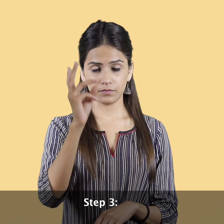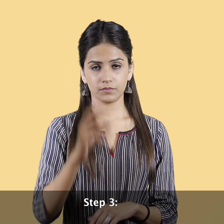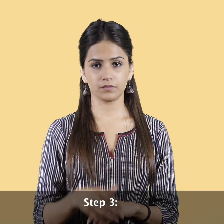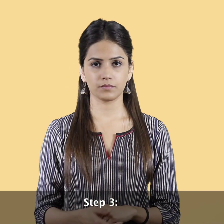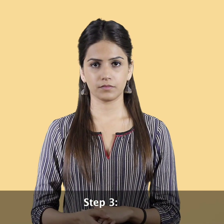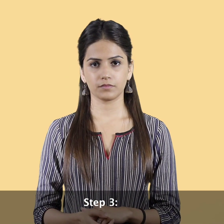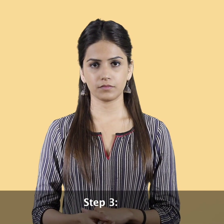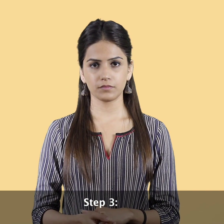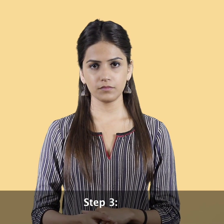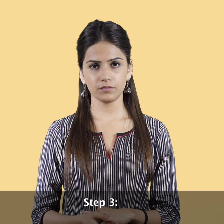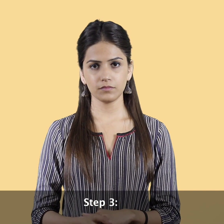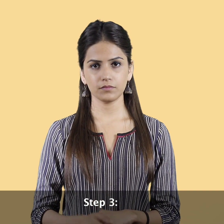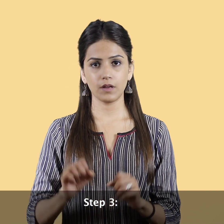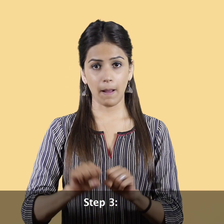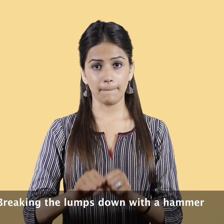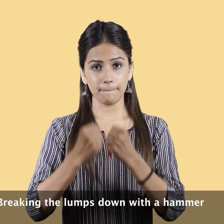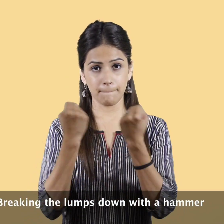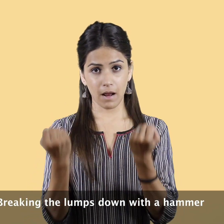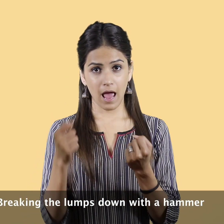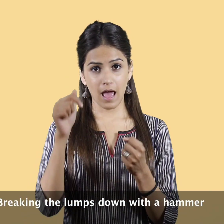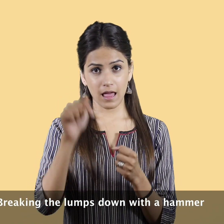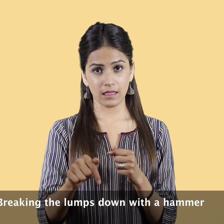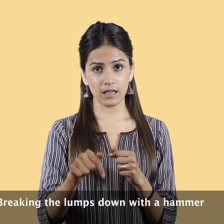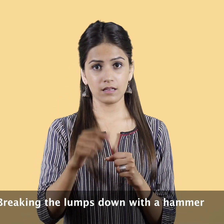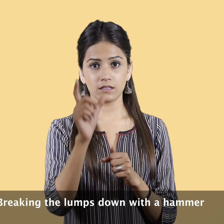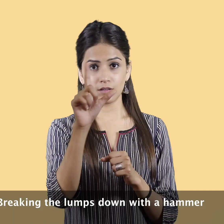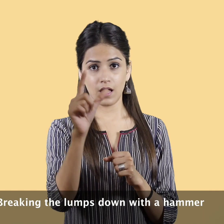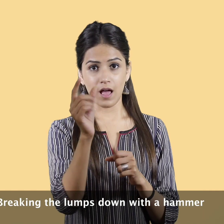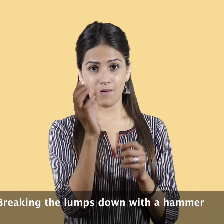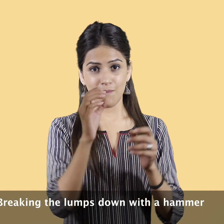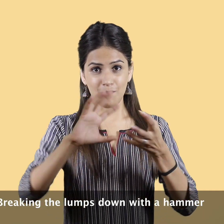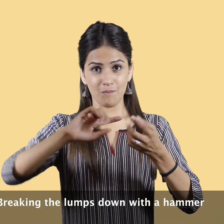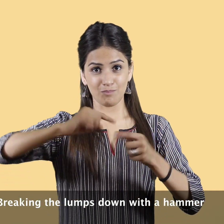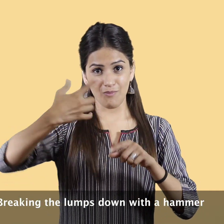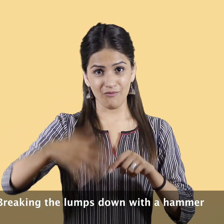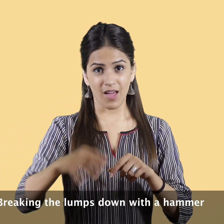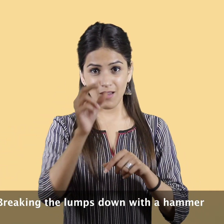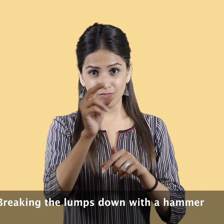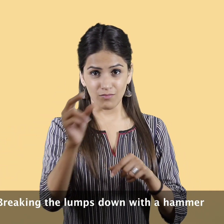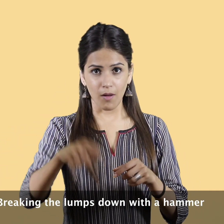Step 3. Breaking the lumps down with a hammer.